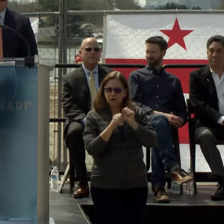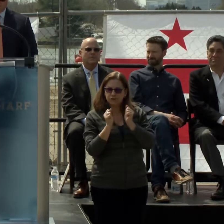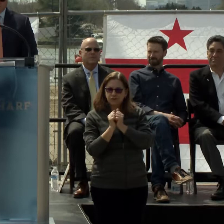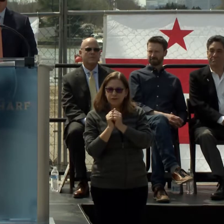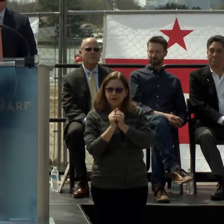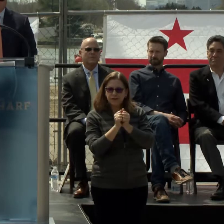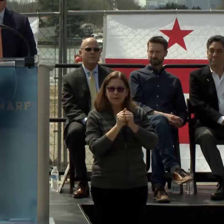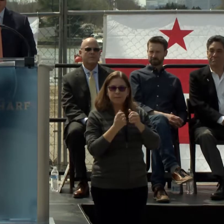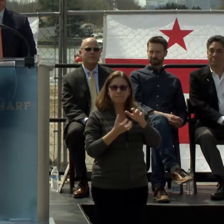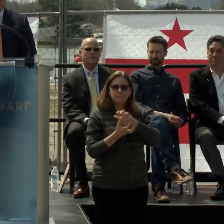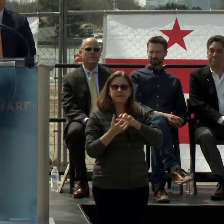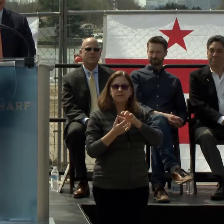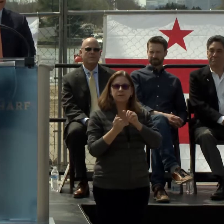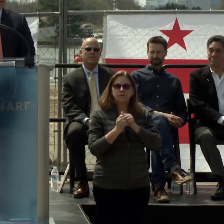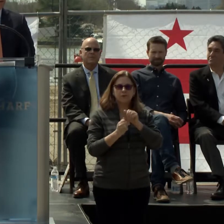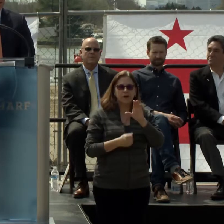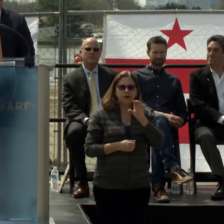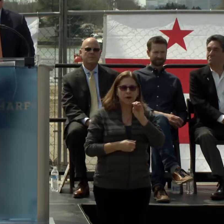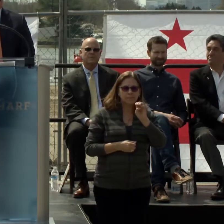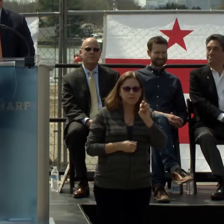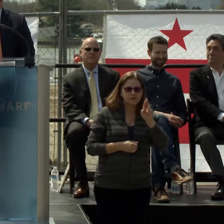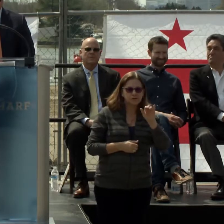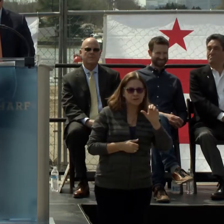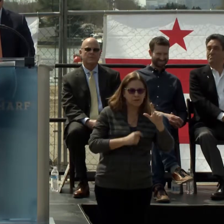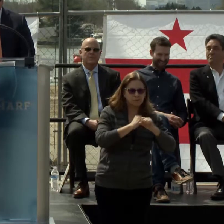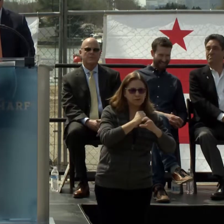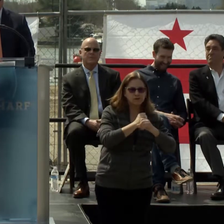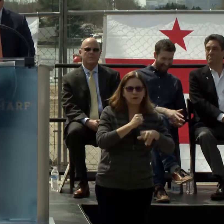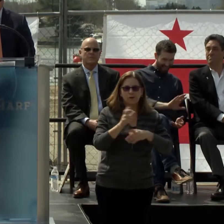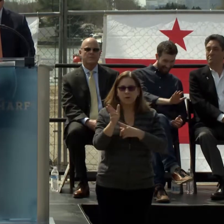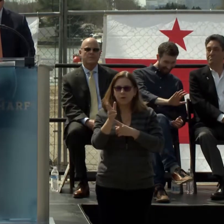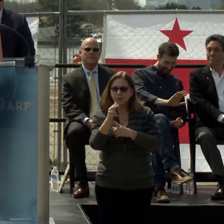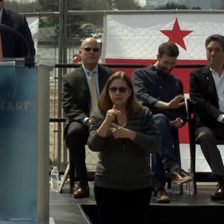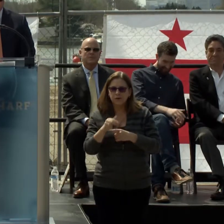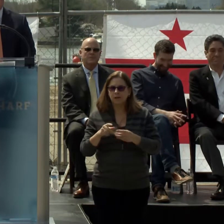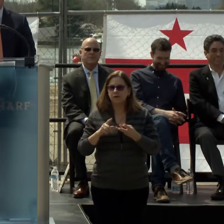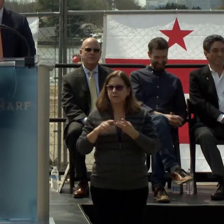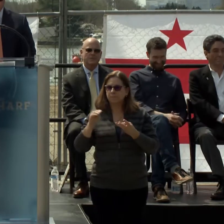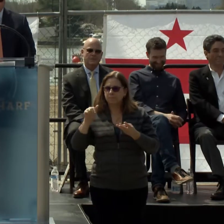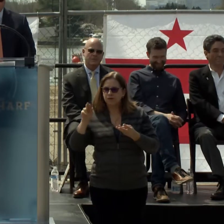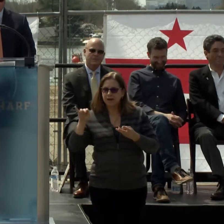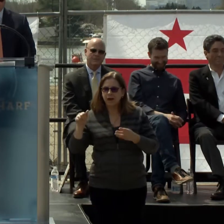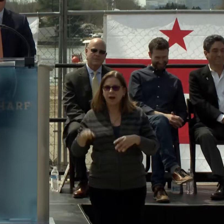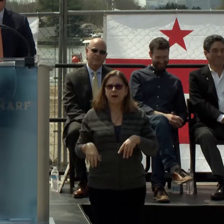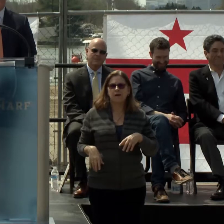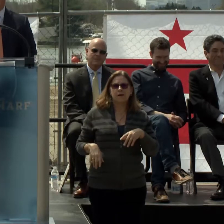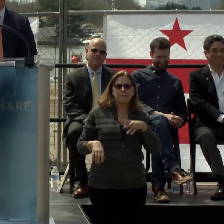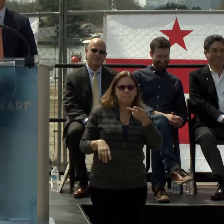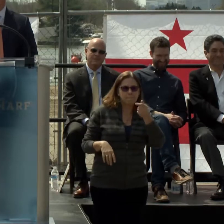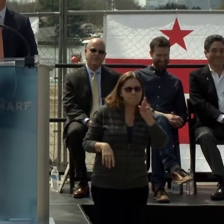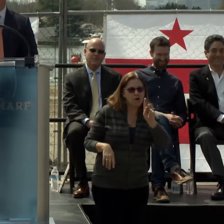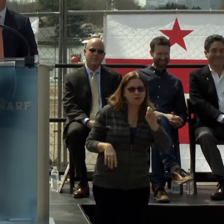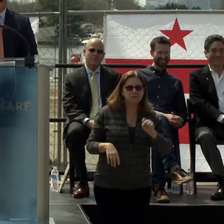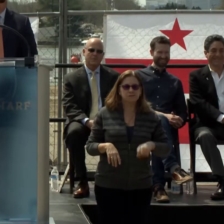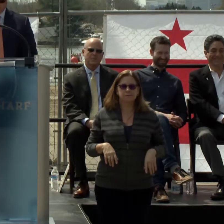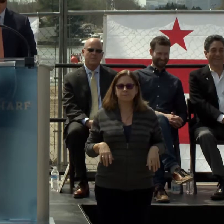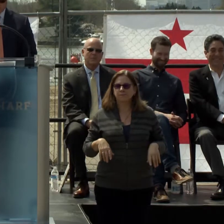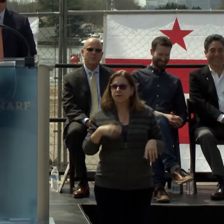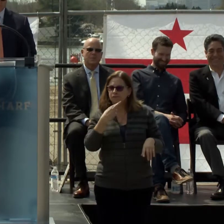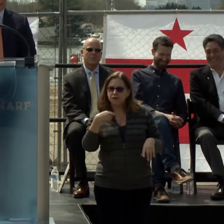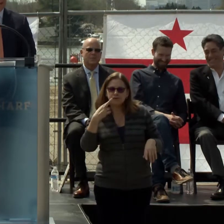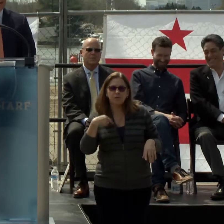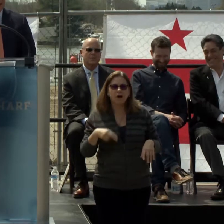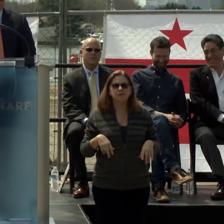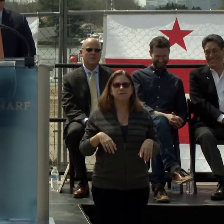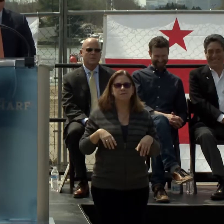hotel, retail marinas, parks, and public spaces, all woven together to combine as an incredibly exciting waterfront